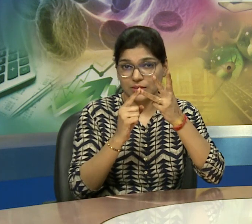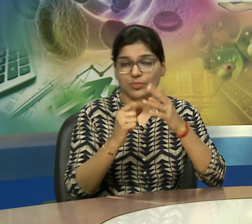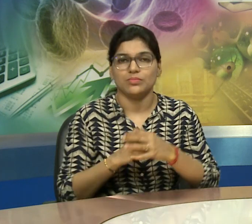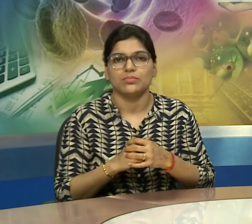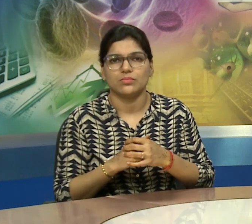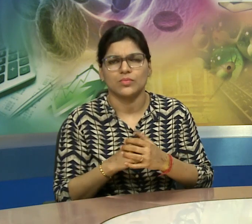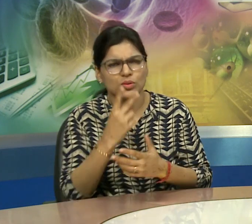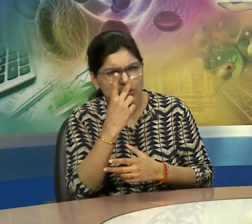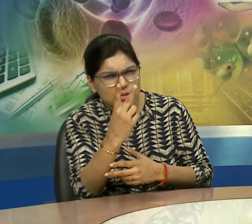Third sentence,